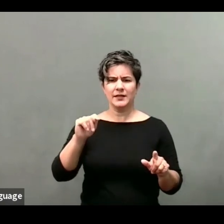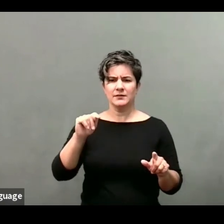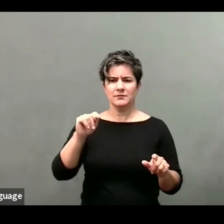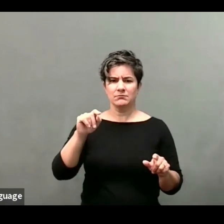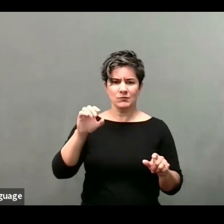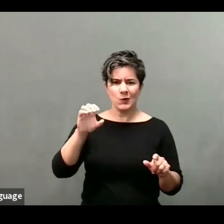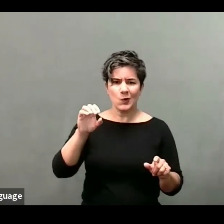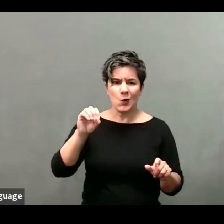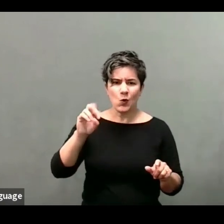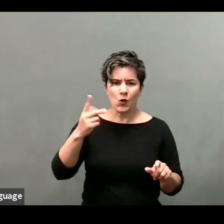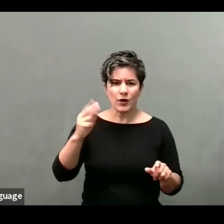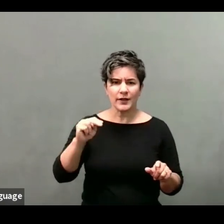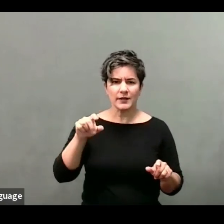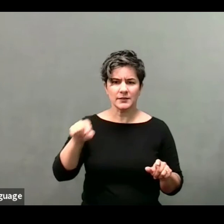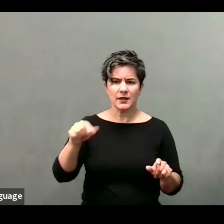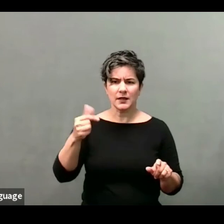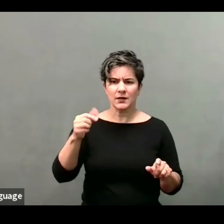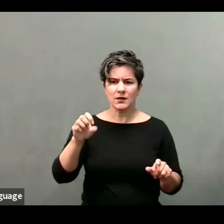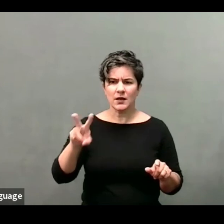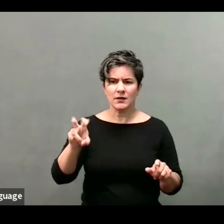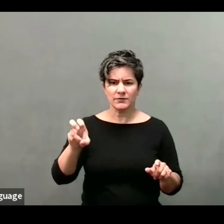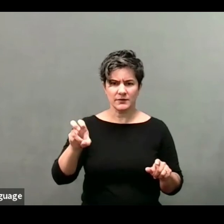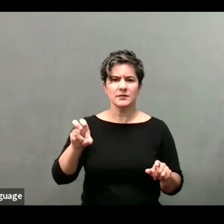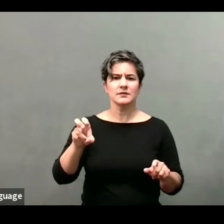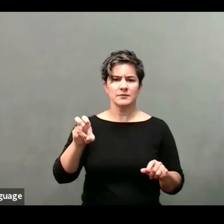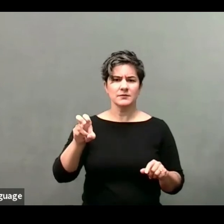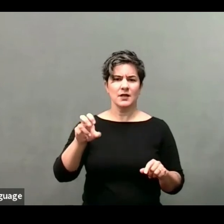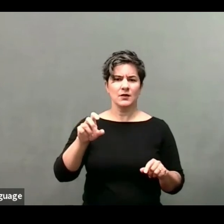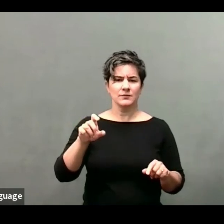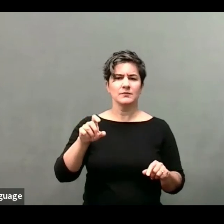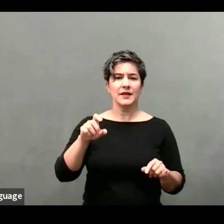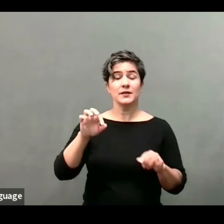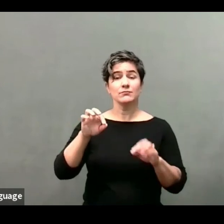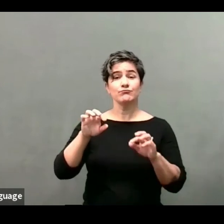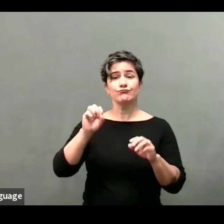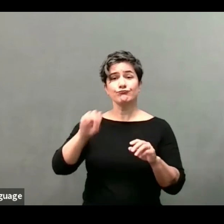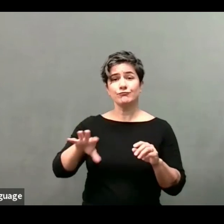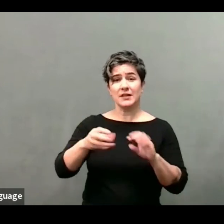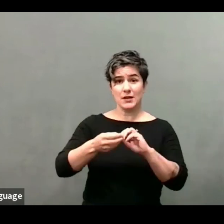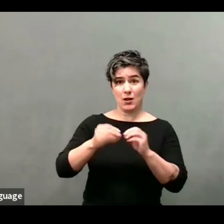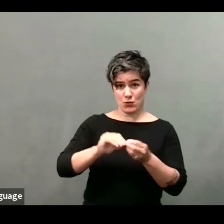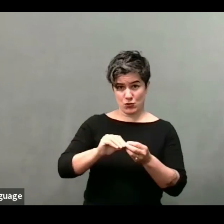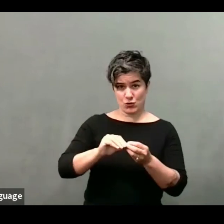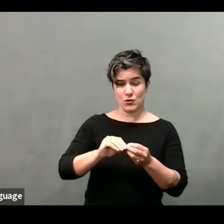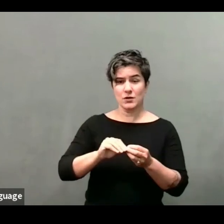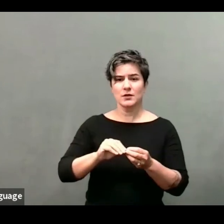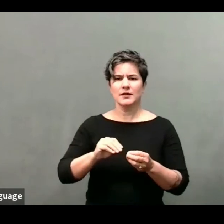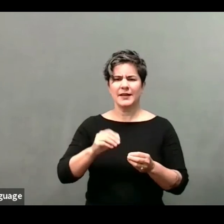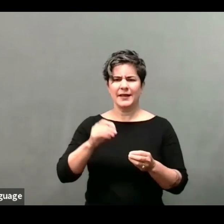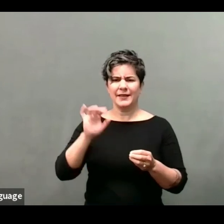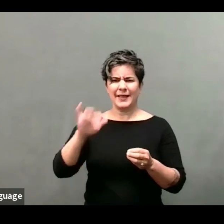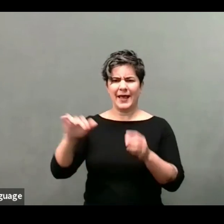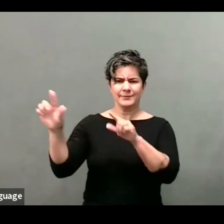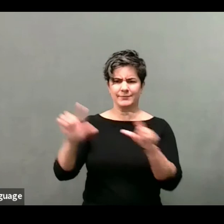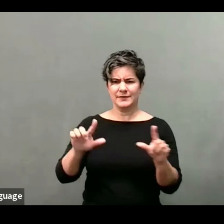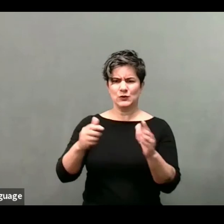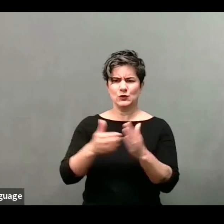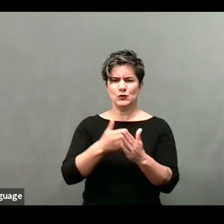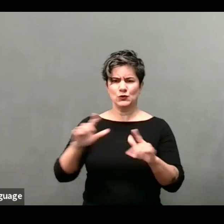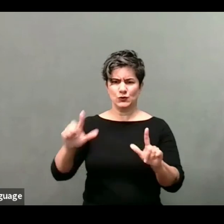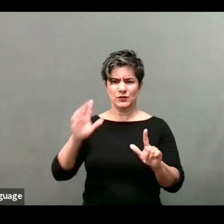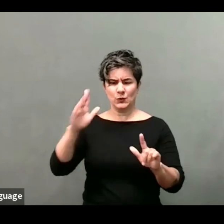trackit.osp.oregon.gov, and enter a safe kit number. And what happens when you do that is something like this screen will show